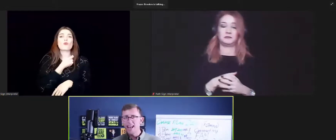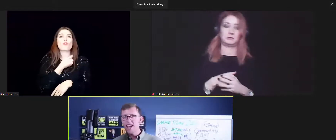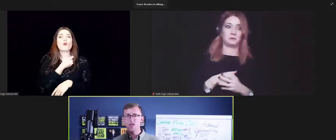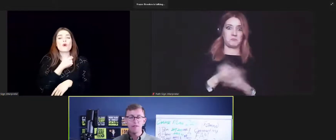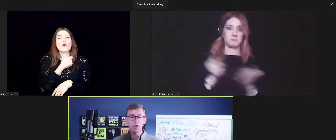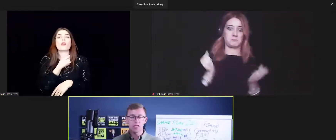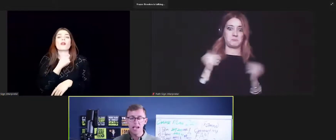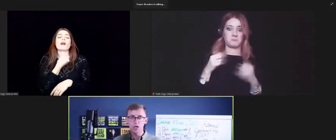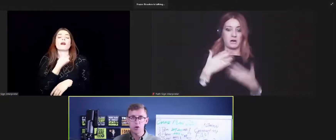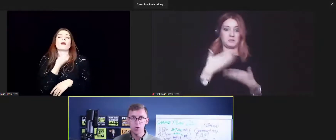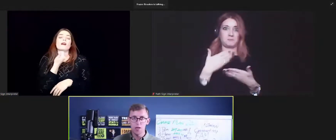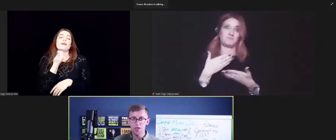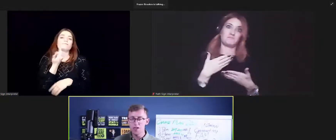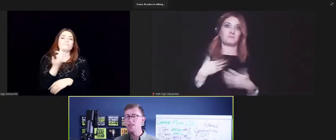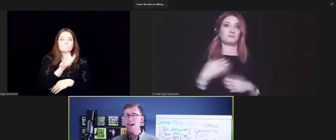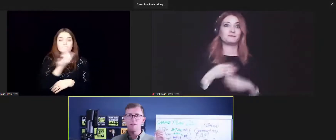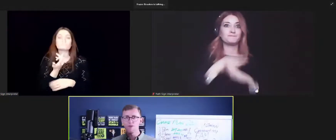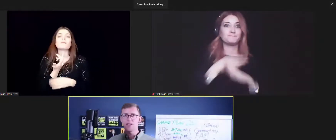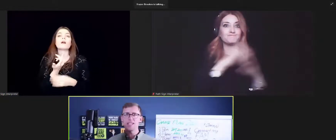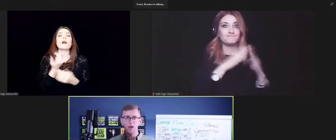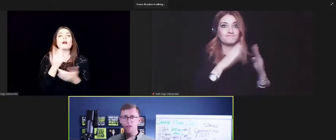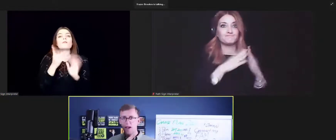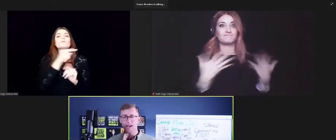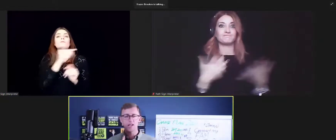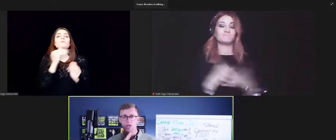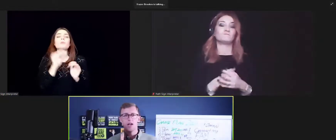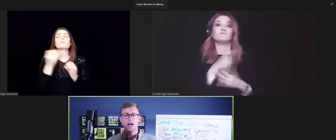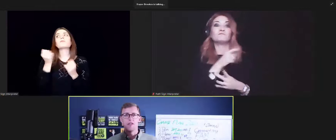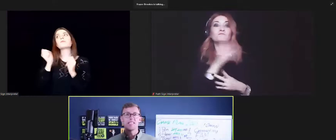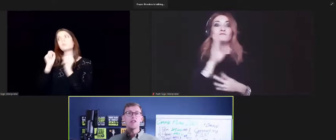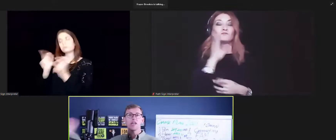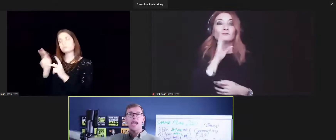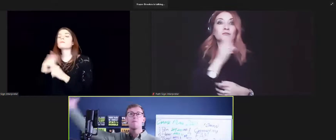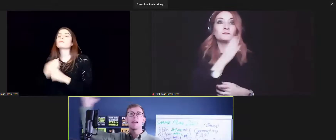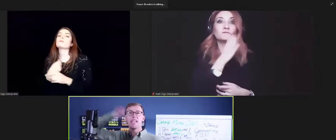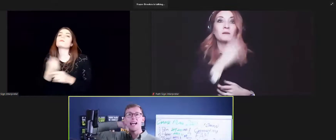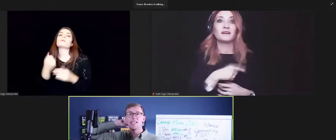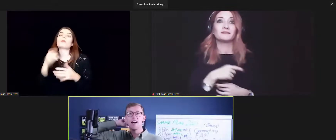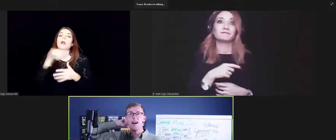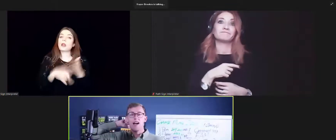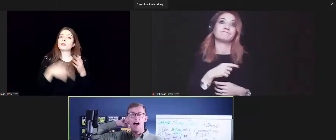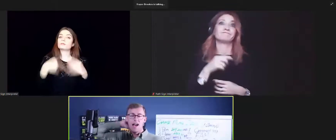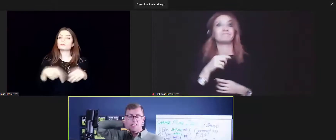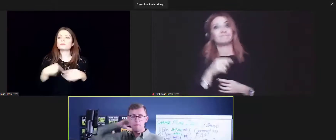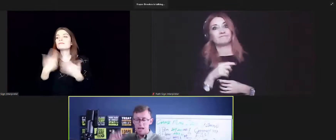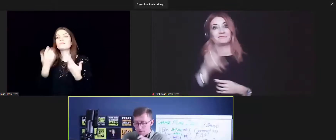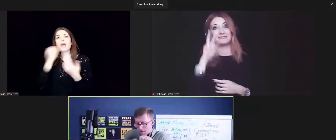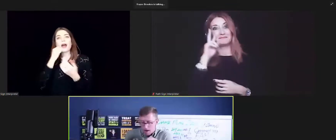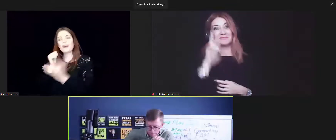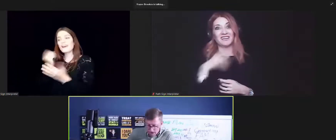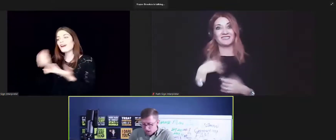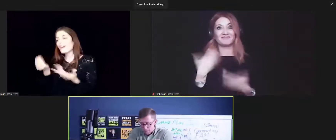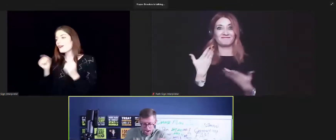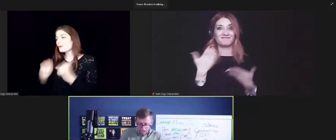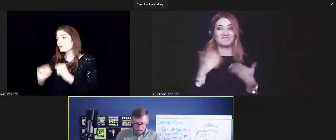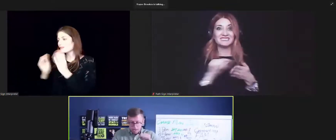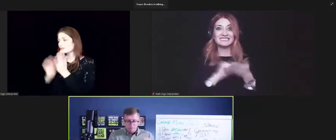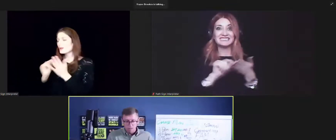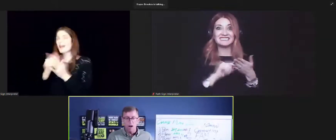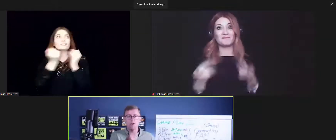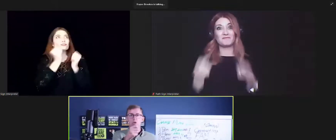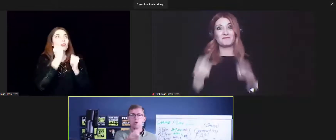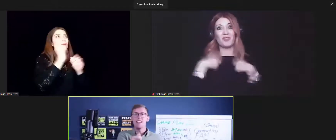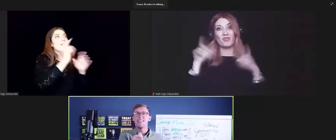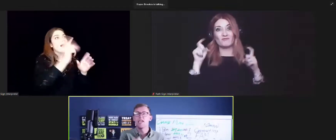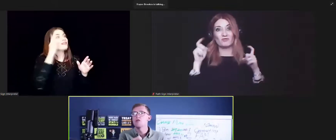there, said, hey, did you have a good day at school? He said, yeah, it was really good, thanks. And the teacher gave me a letter. It's in my backpack